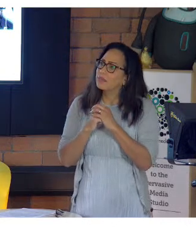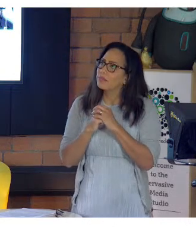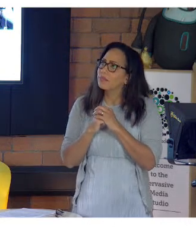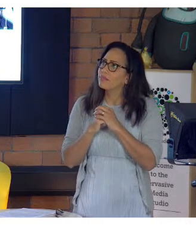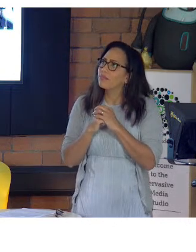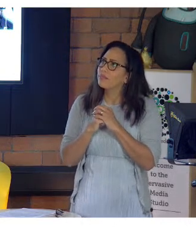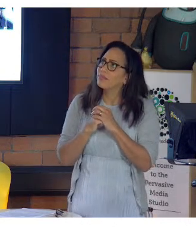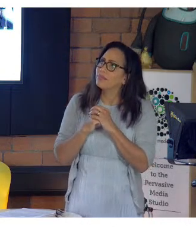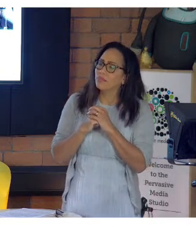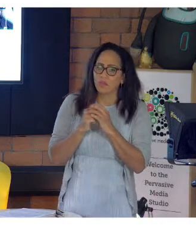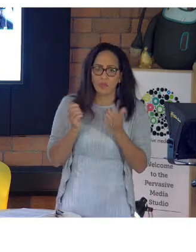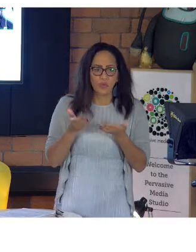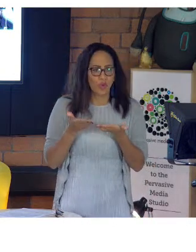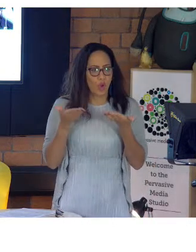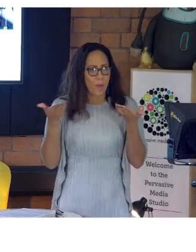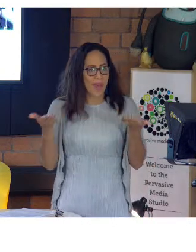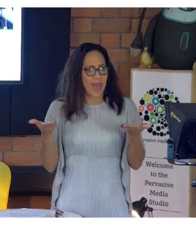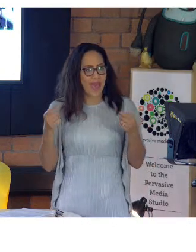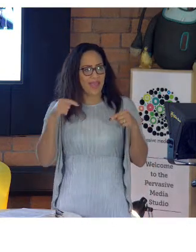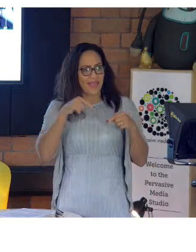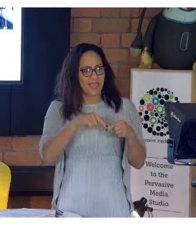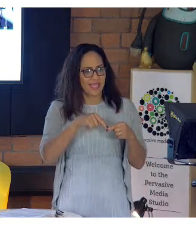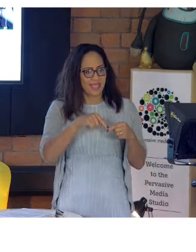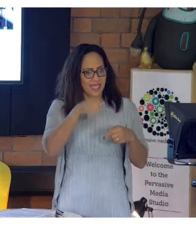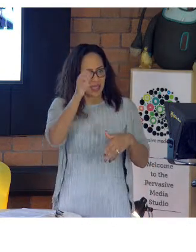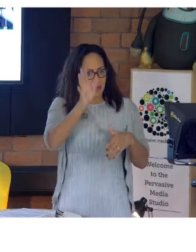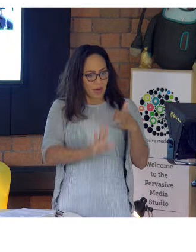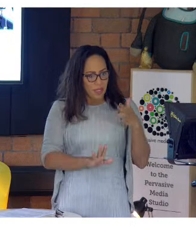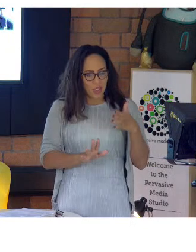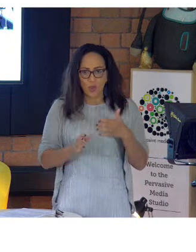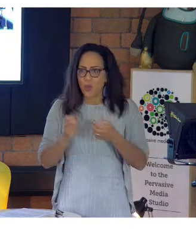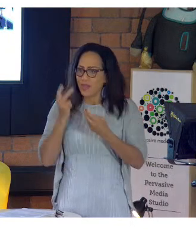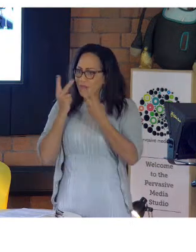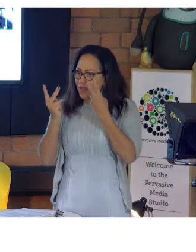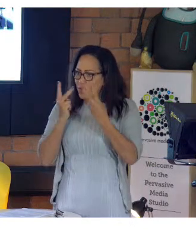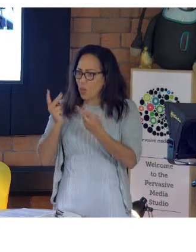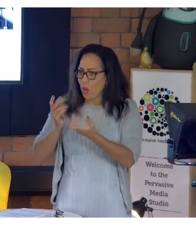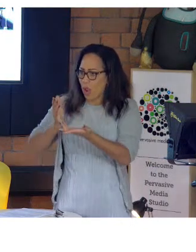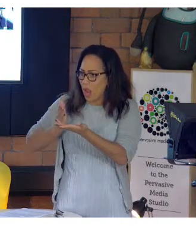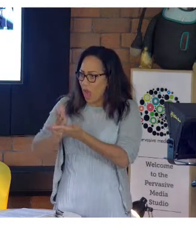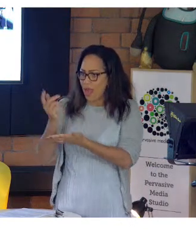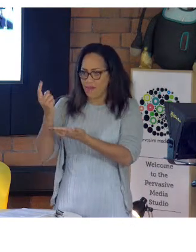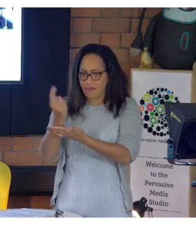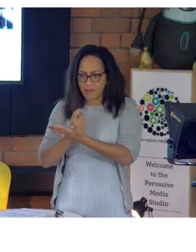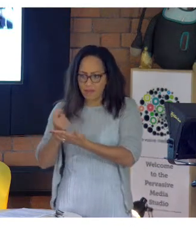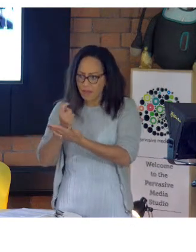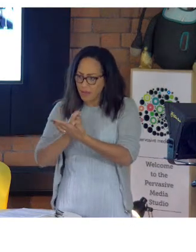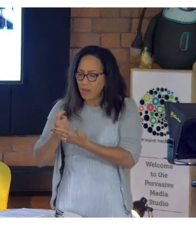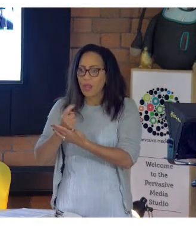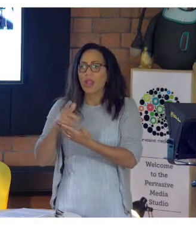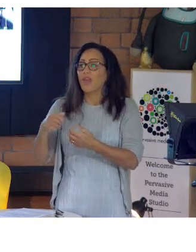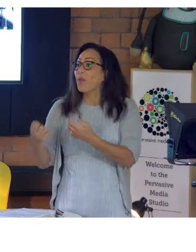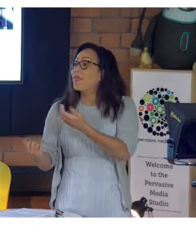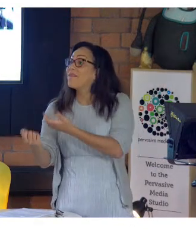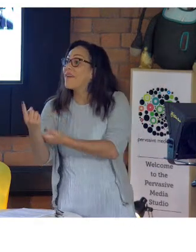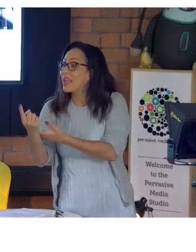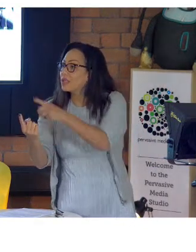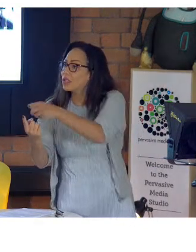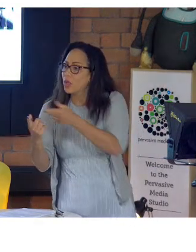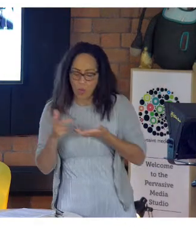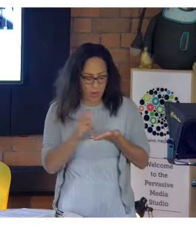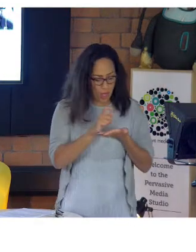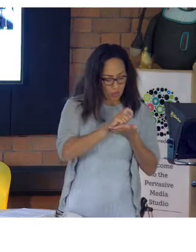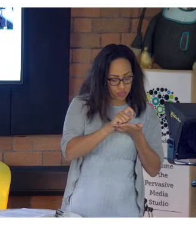with the usual live illustration practice, where as scribes we draw alongside an event, because in this